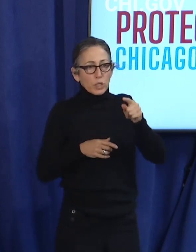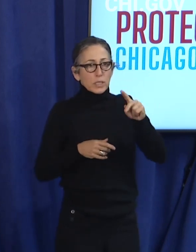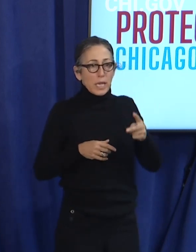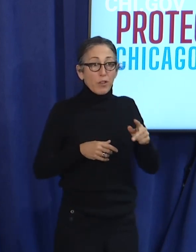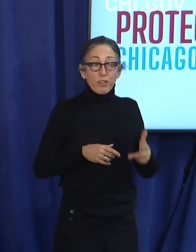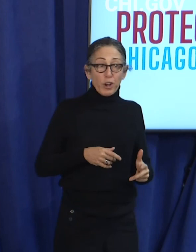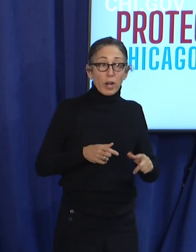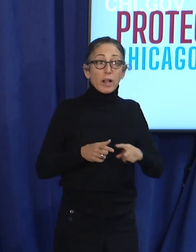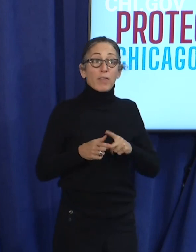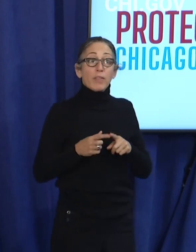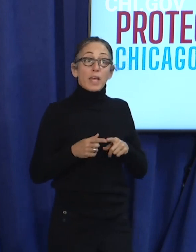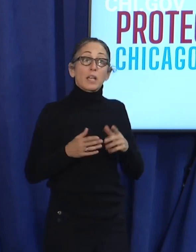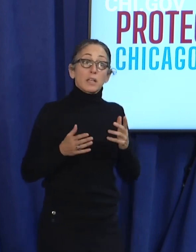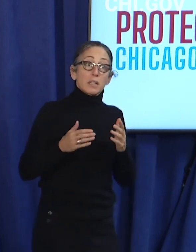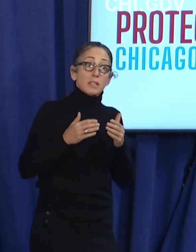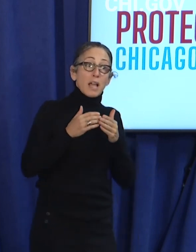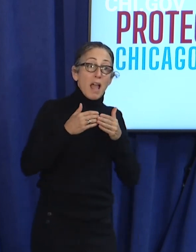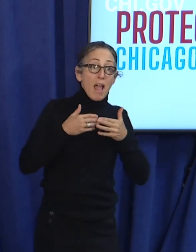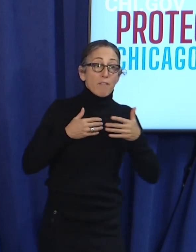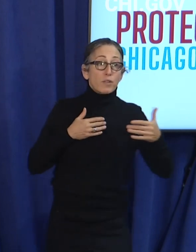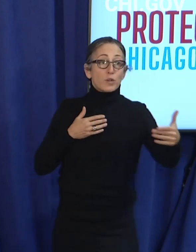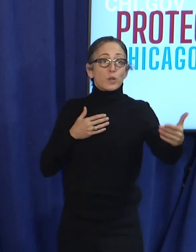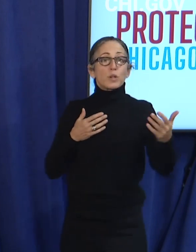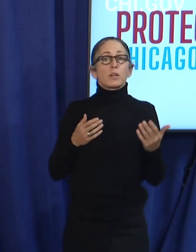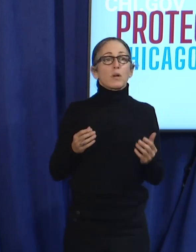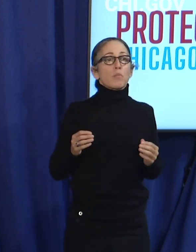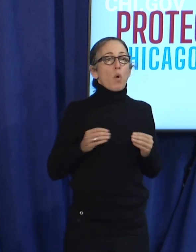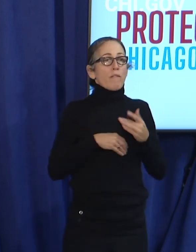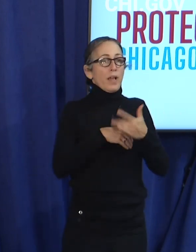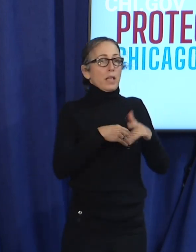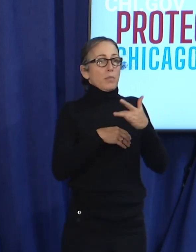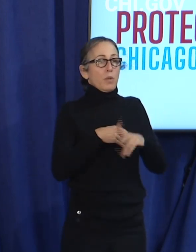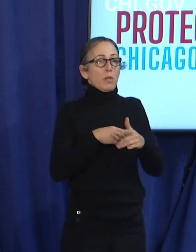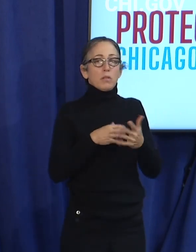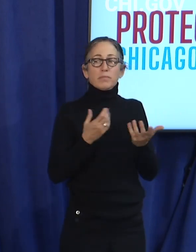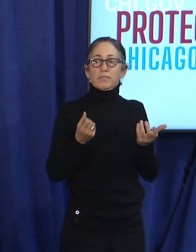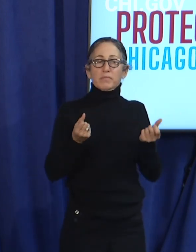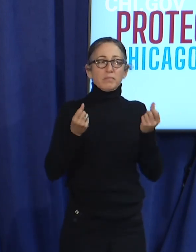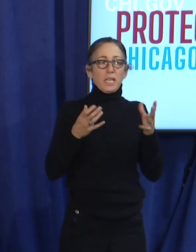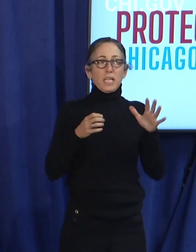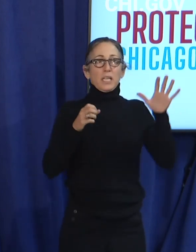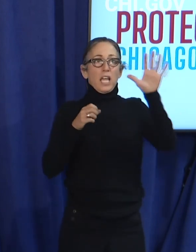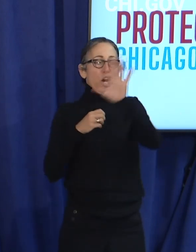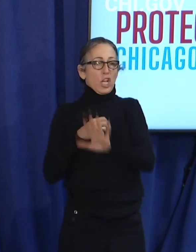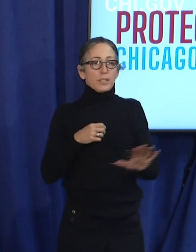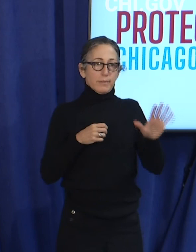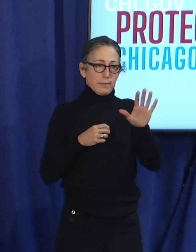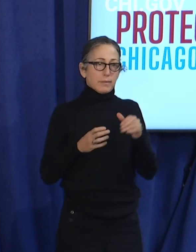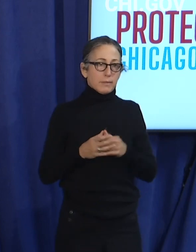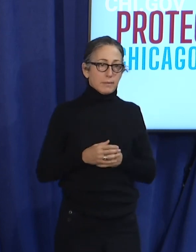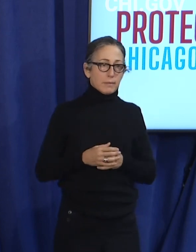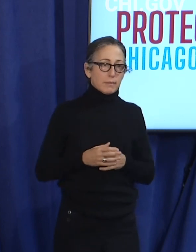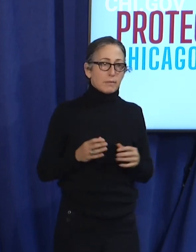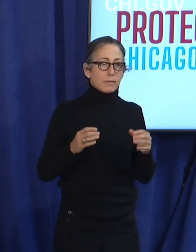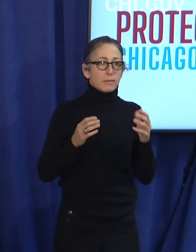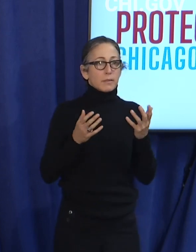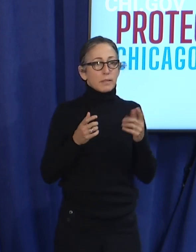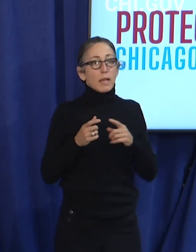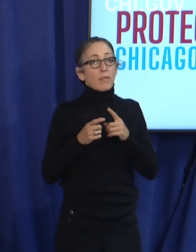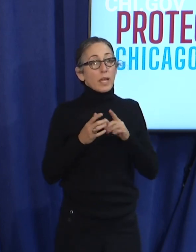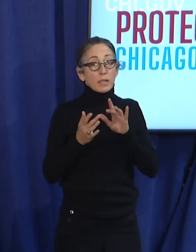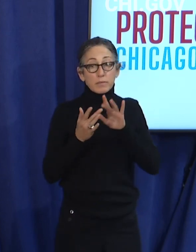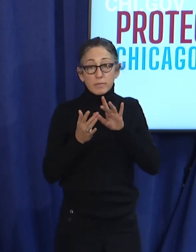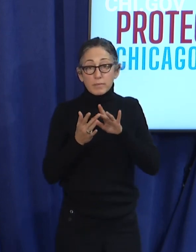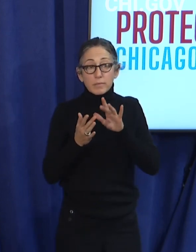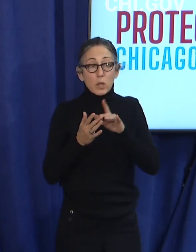we're hopeful that there will be wide availability of vaccine in many settings, and it will be more of, following on the people who have